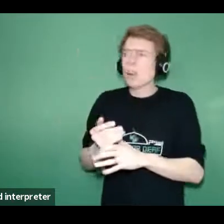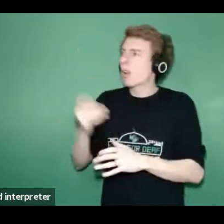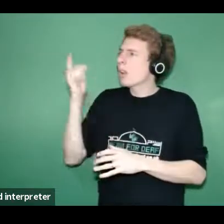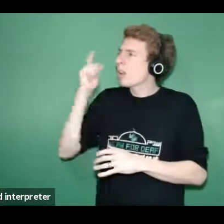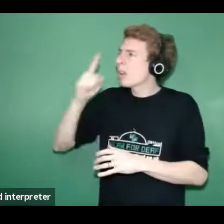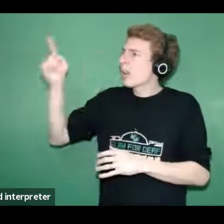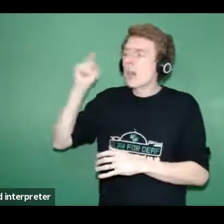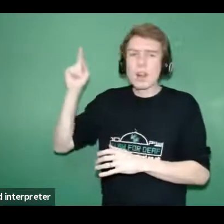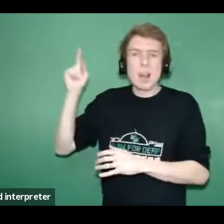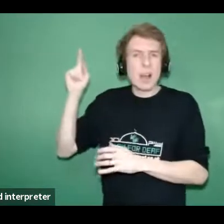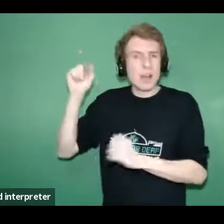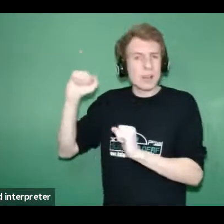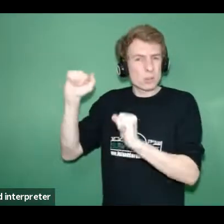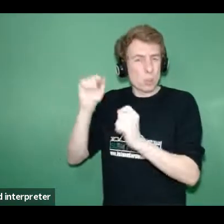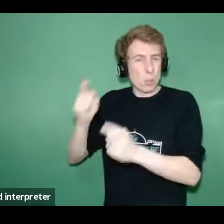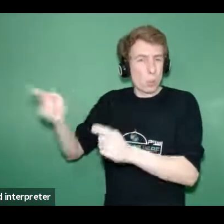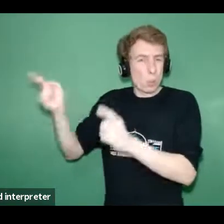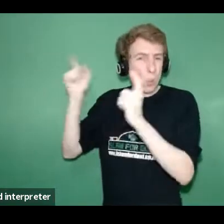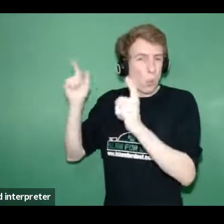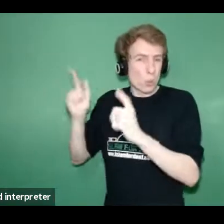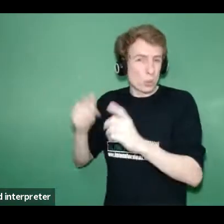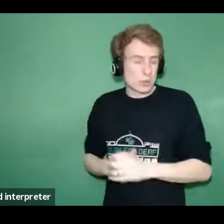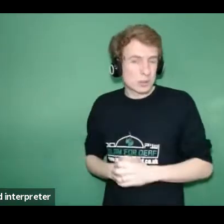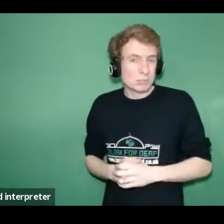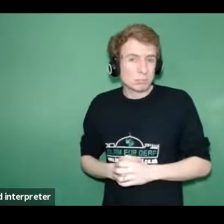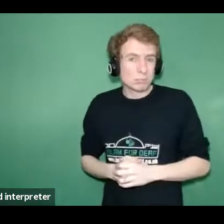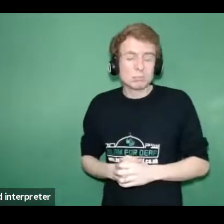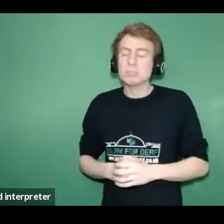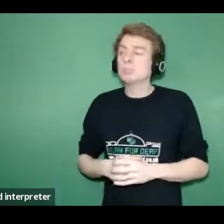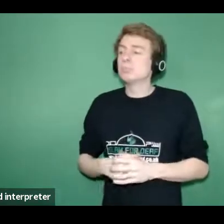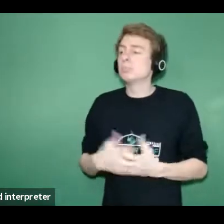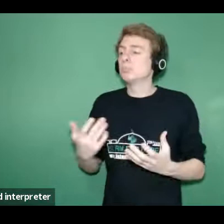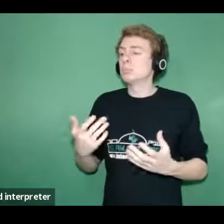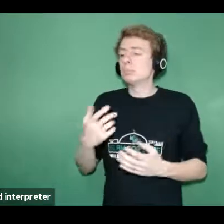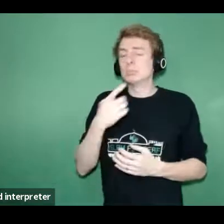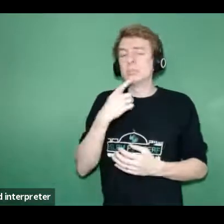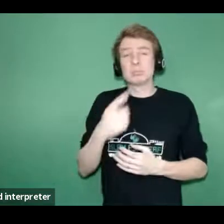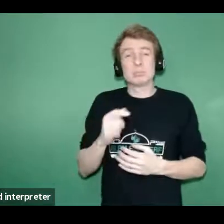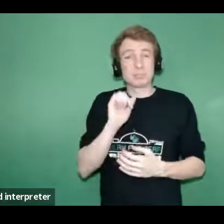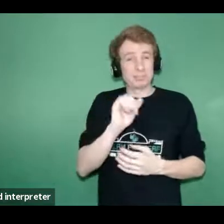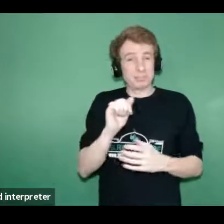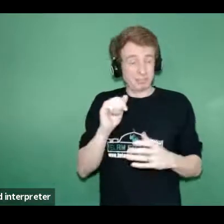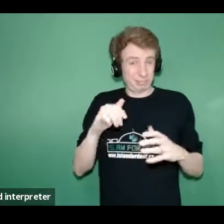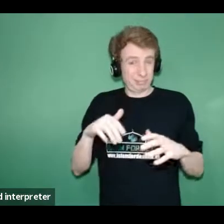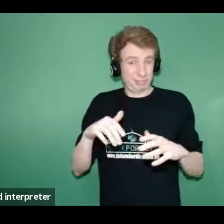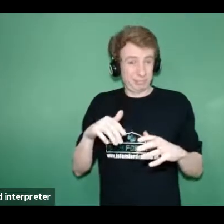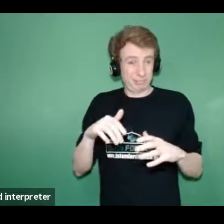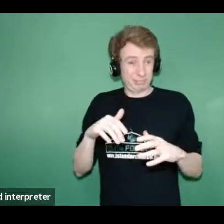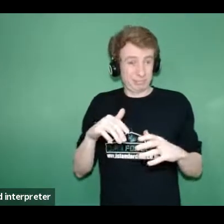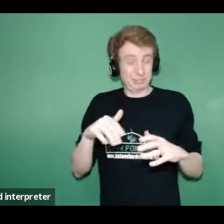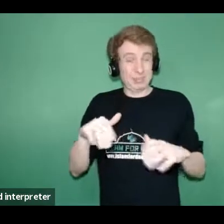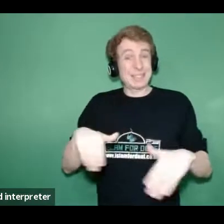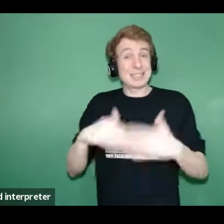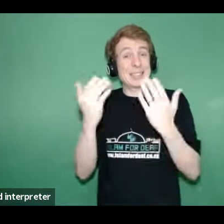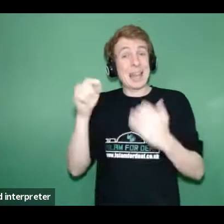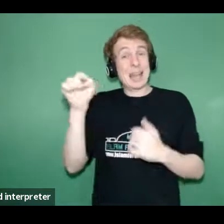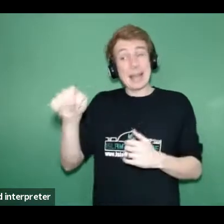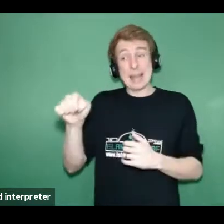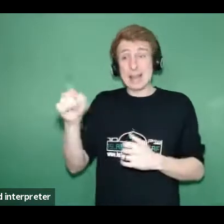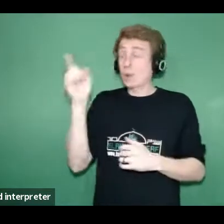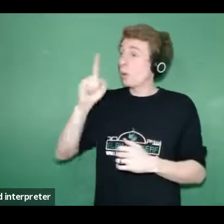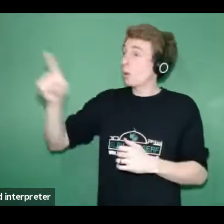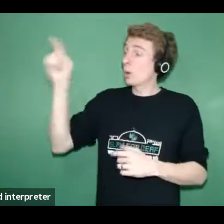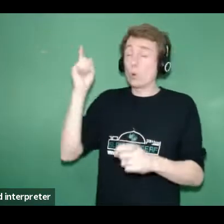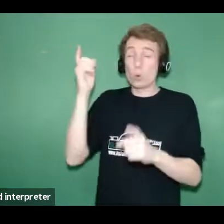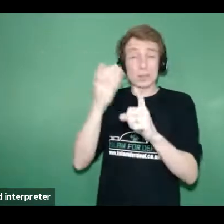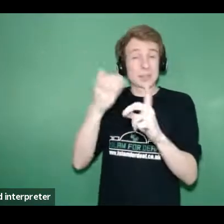major signs on the day of your Lord's on the day your Lord's signs arrive? Belief will not benefit